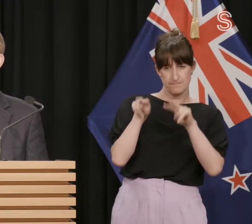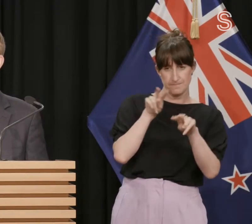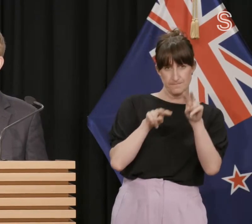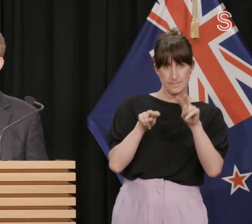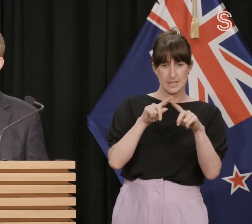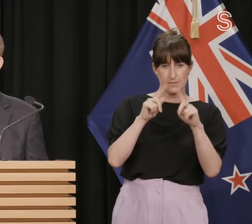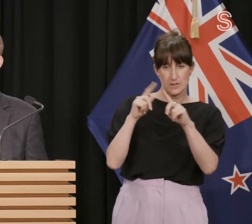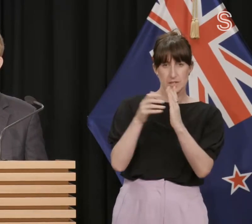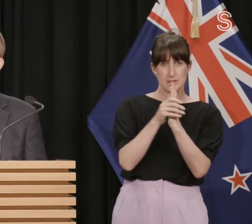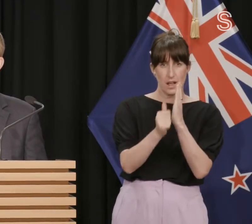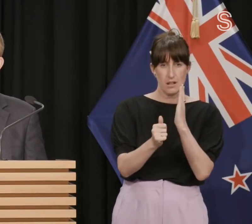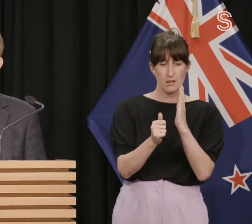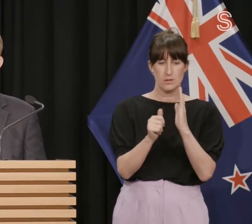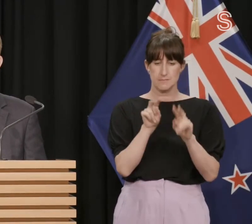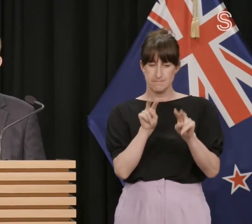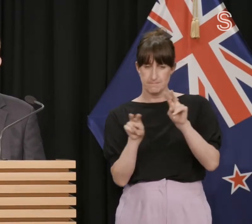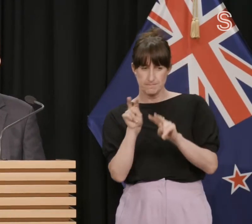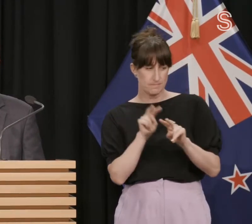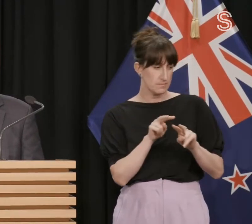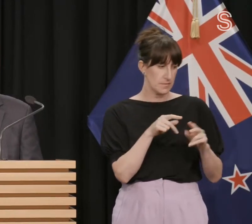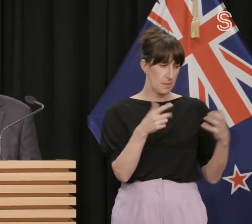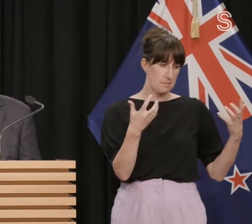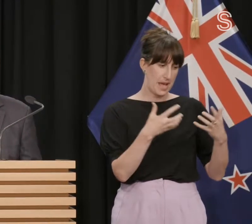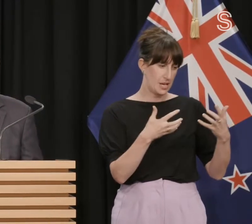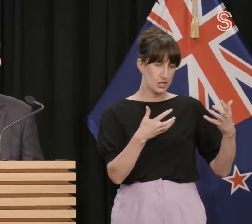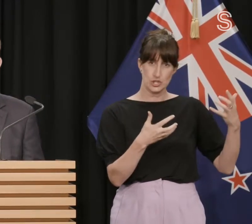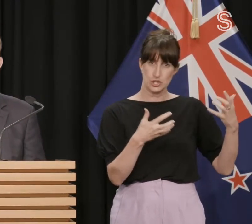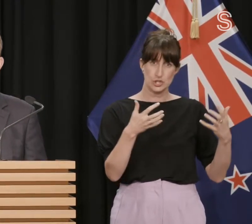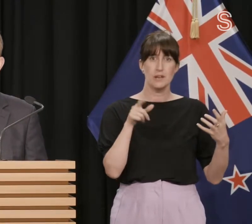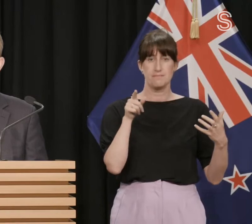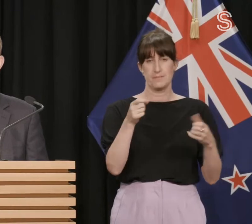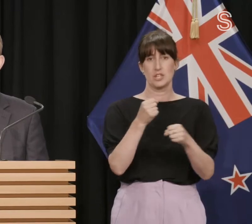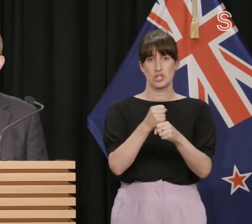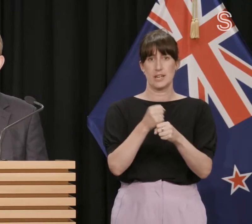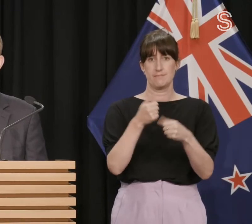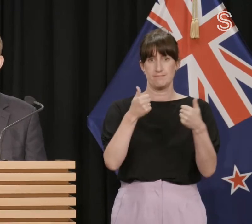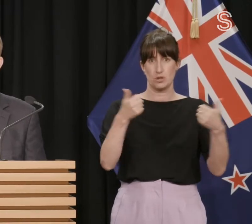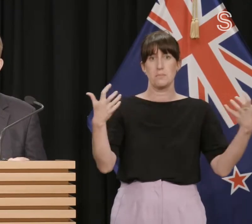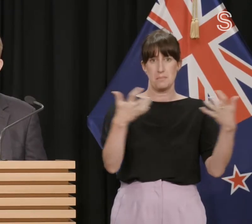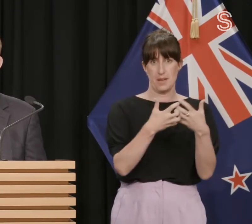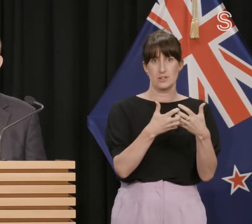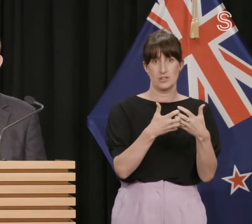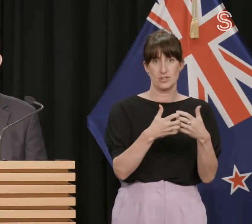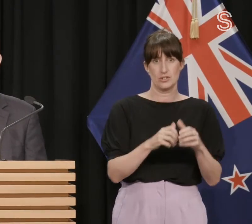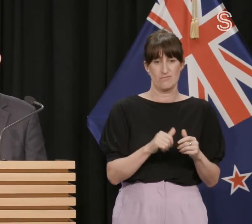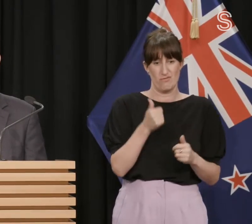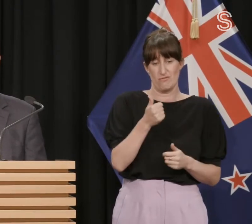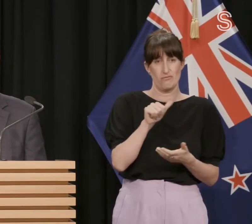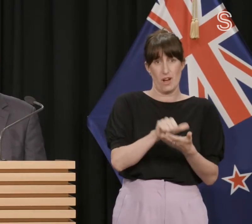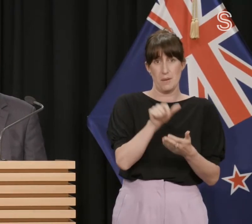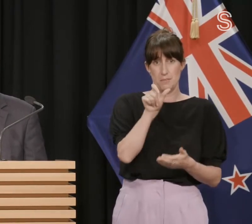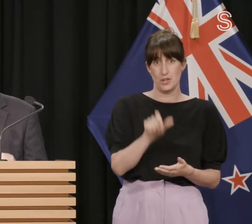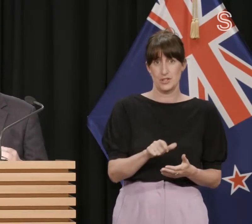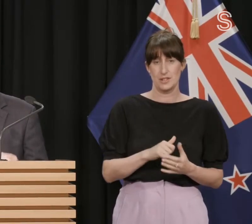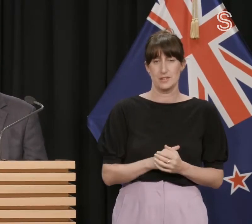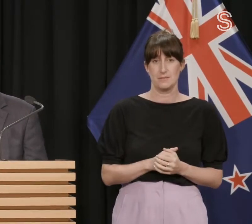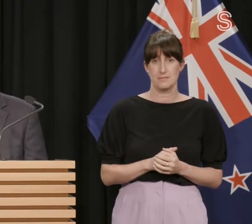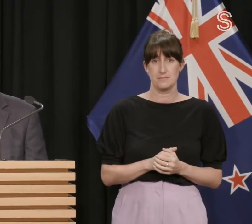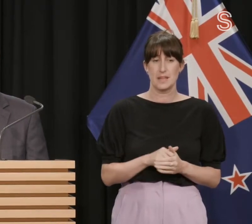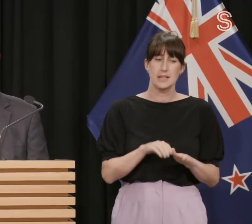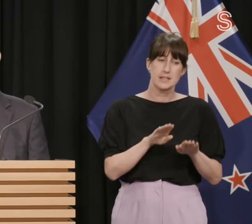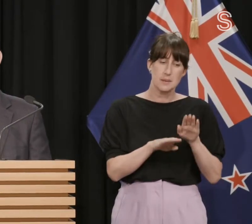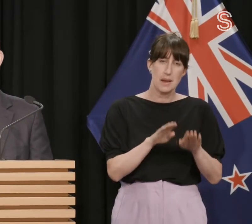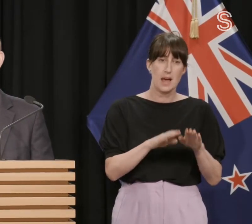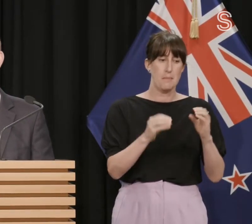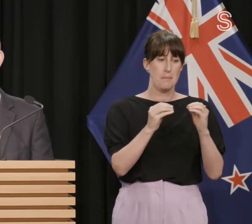for and the sorts of portfolios I was looking to fill, Jenny was the right person for those roles, and similarly